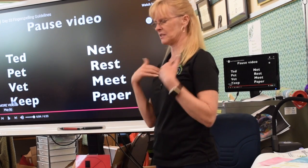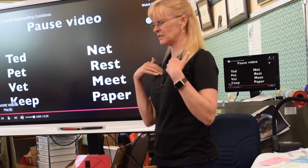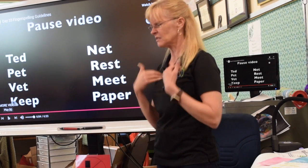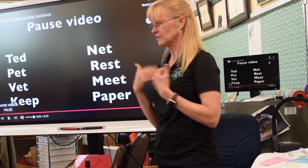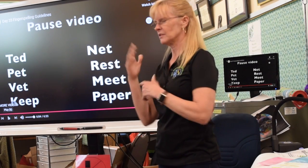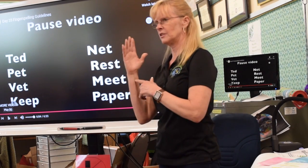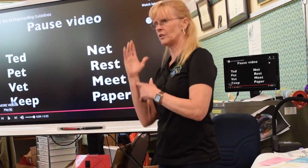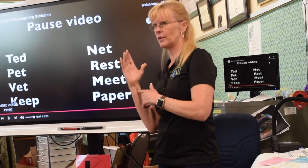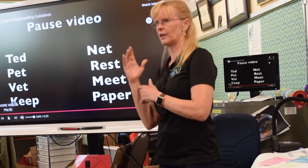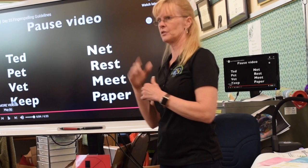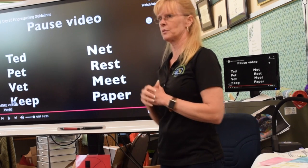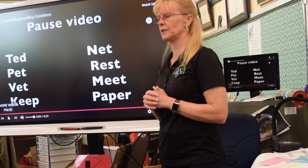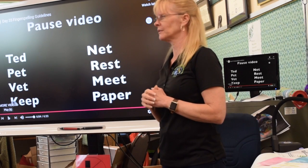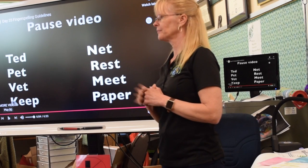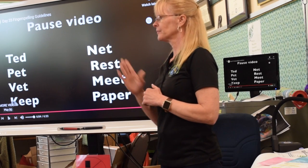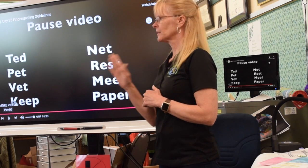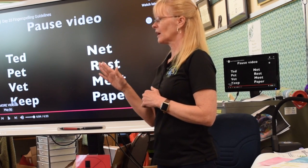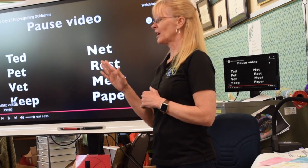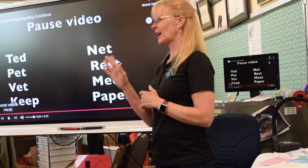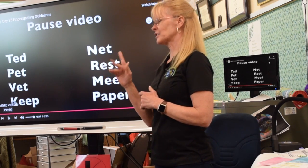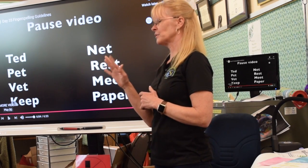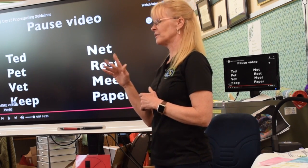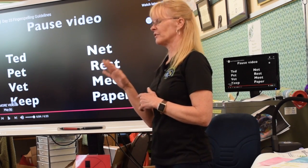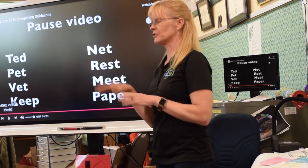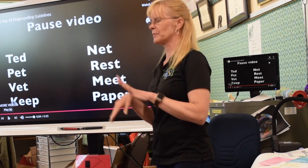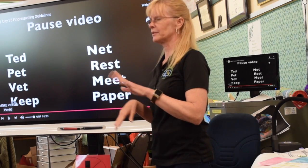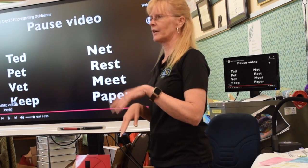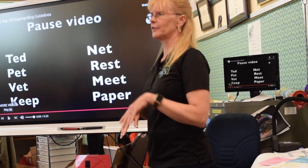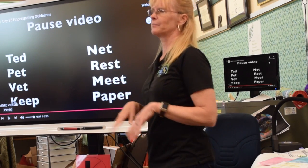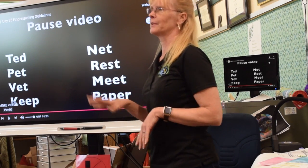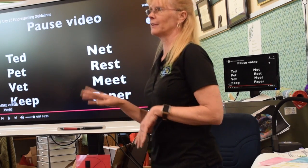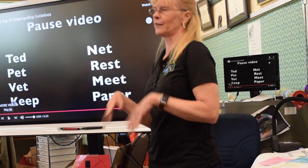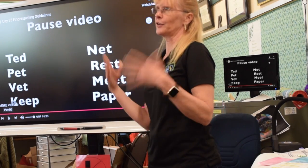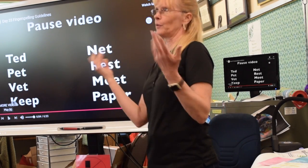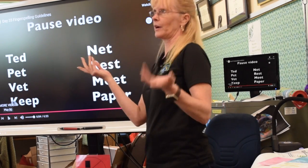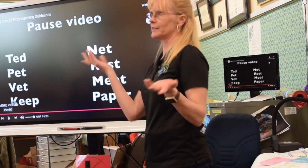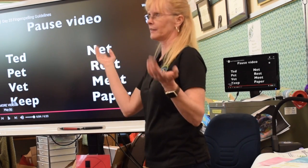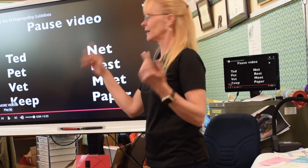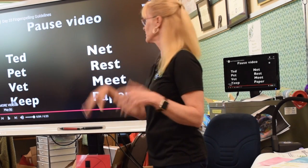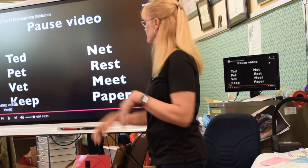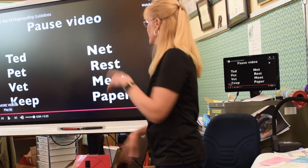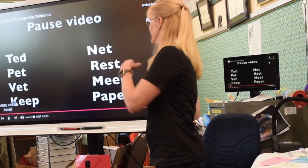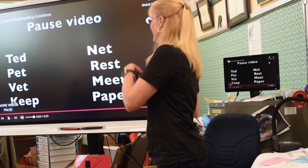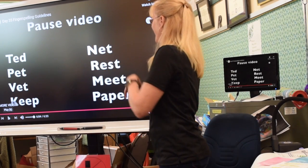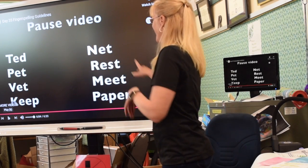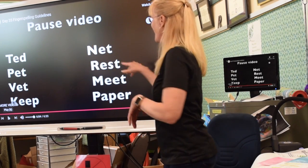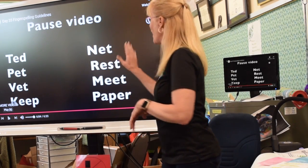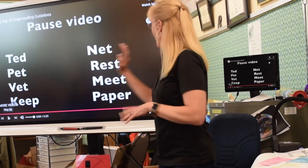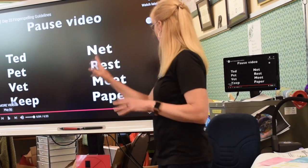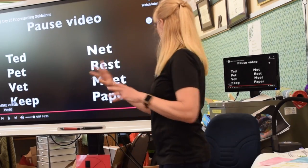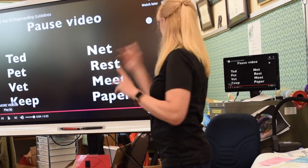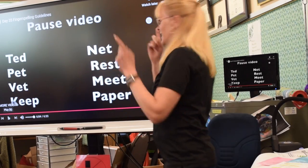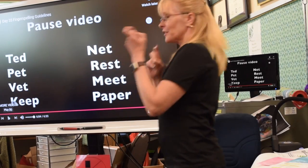emphasis, that goes with it. I actually don't really spell tired, but I don't know why I say that. All right, any other